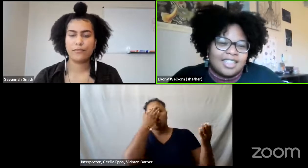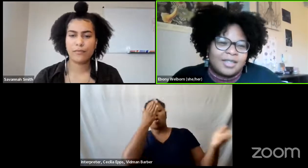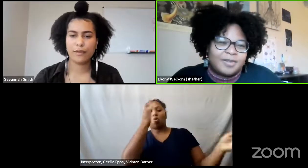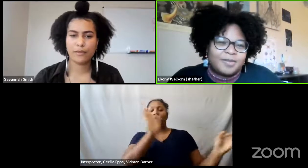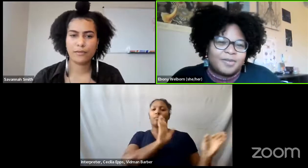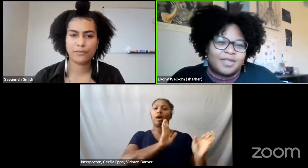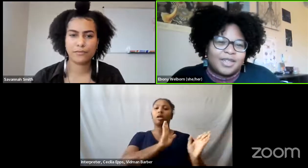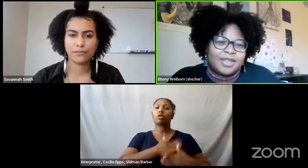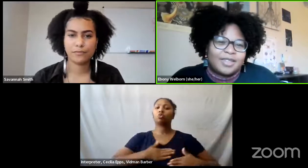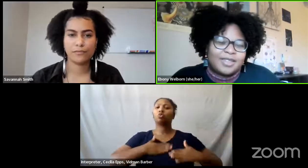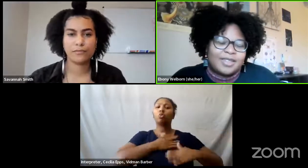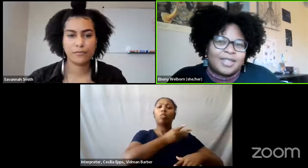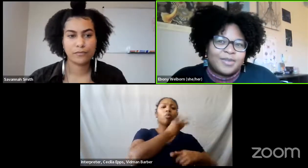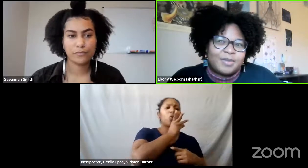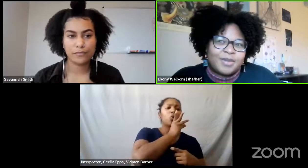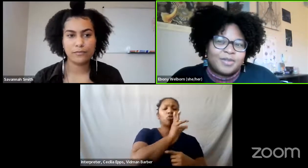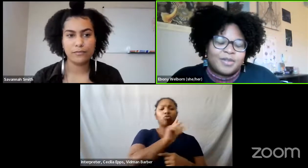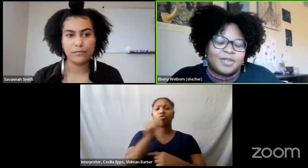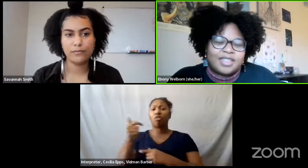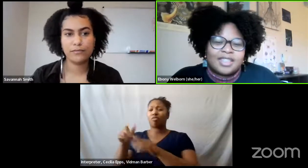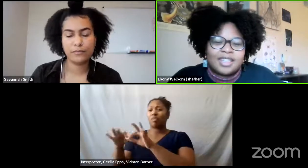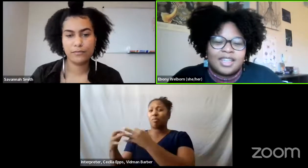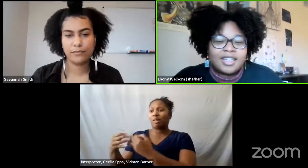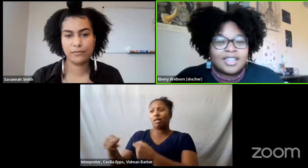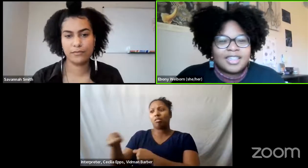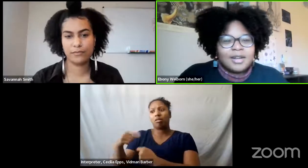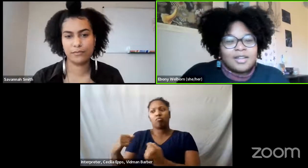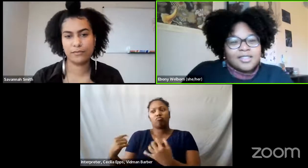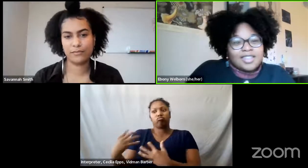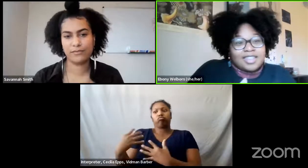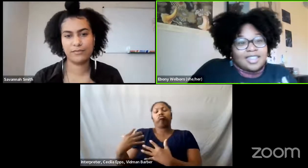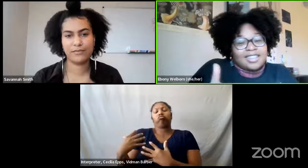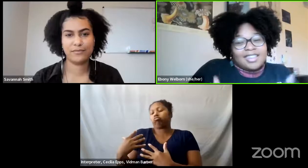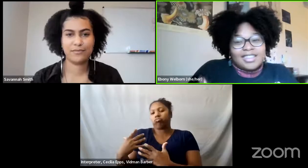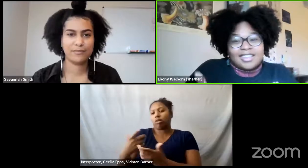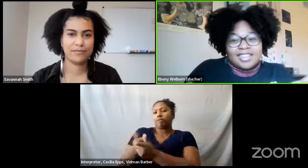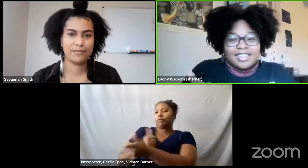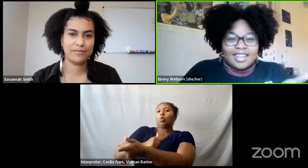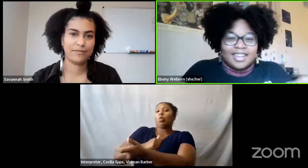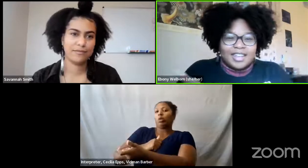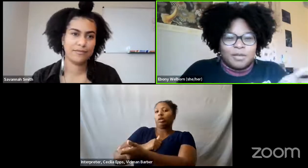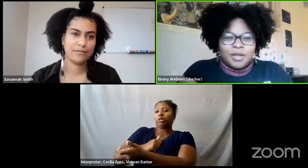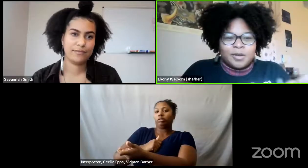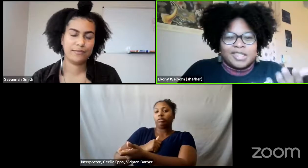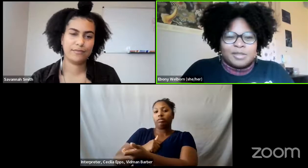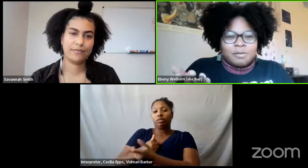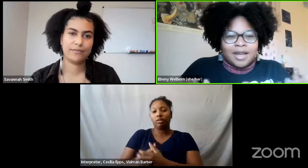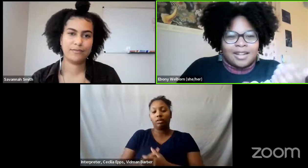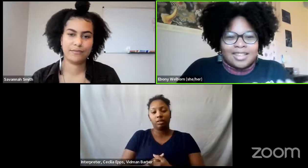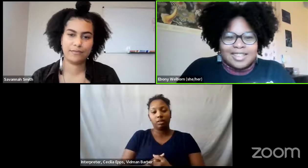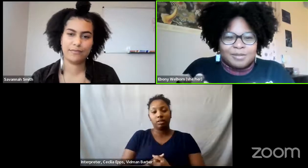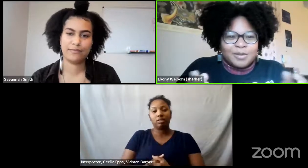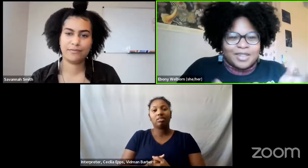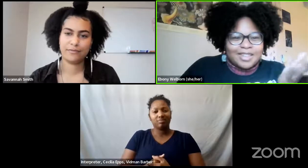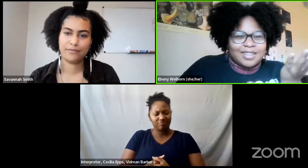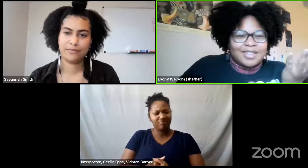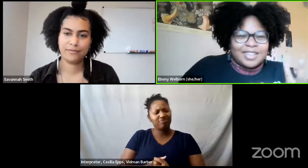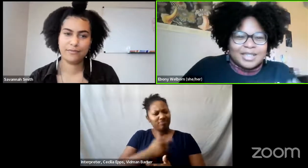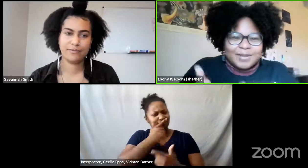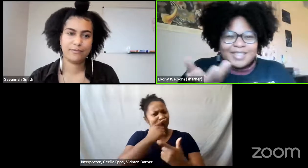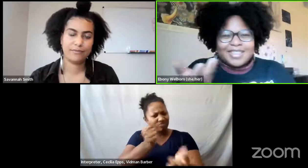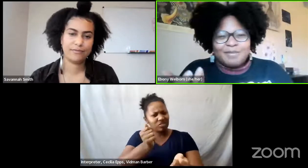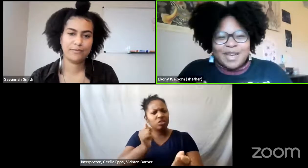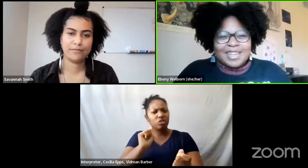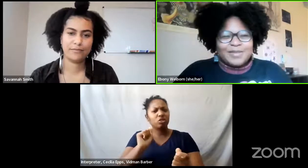And that's really beautiful to hear, and also seeing like there is this like ambiguous balance between